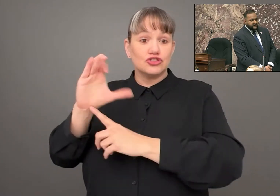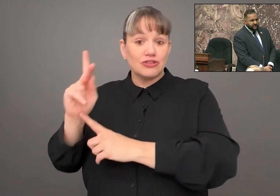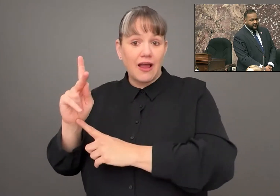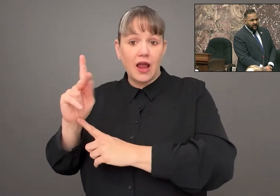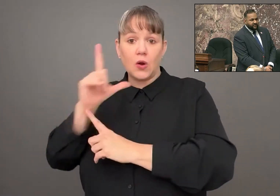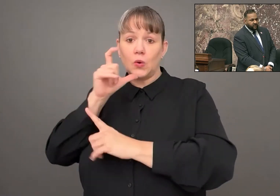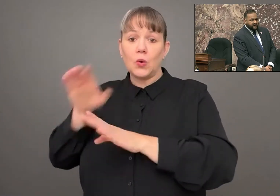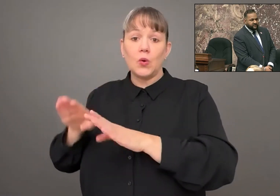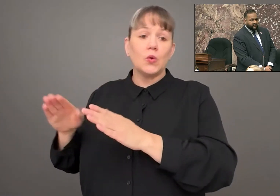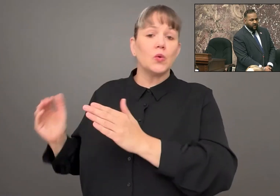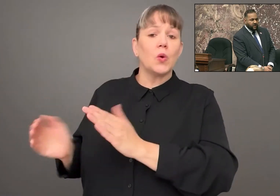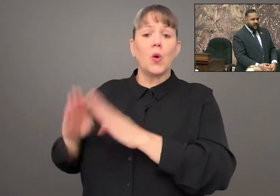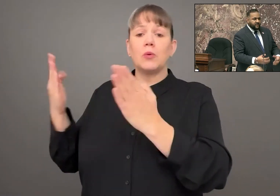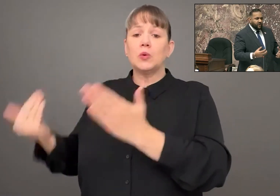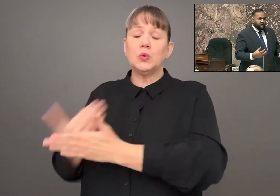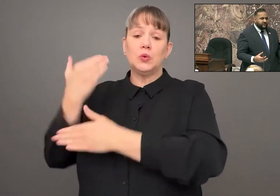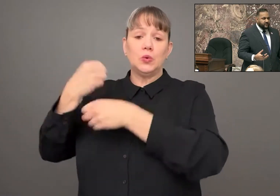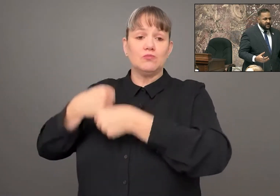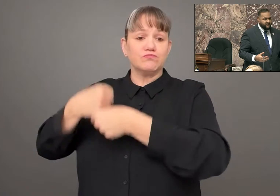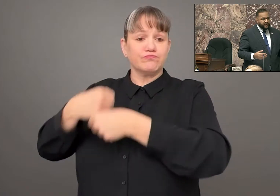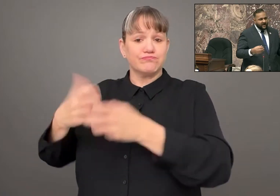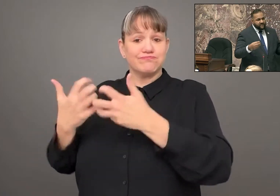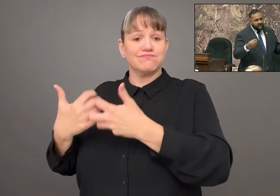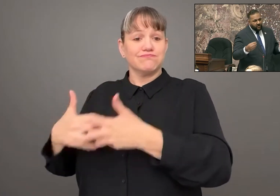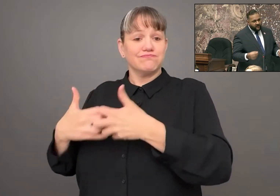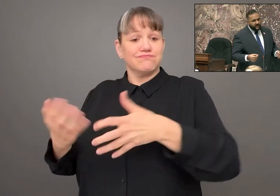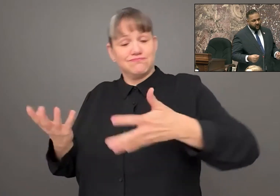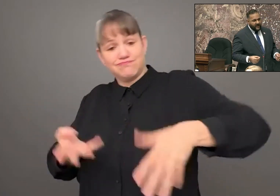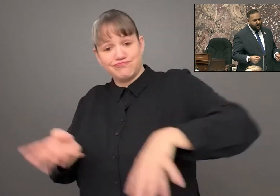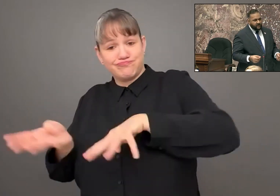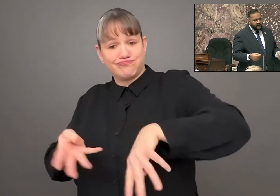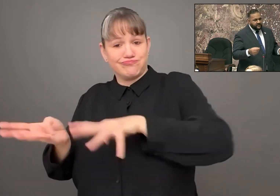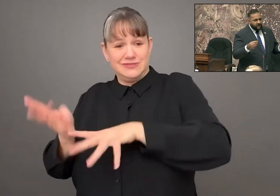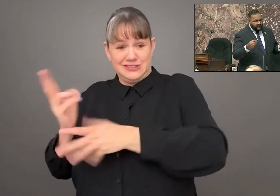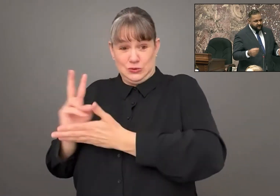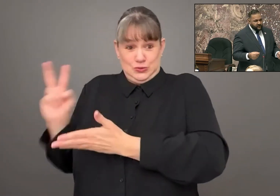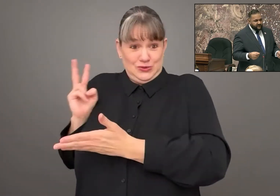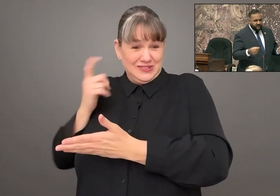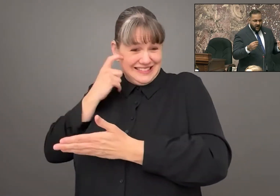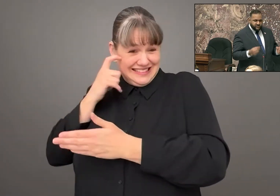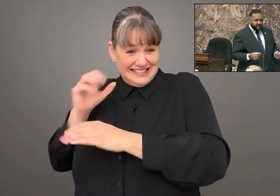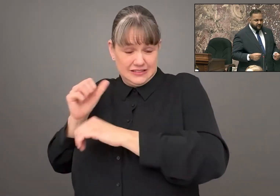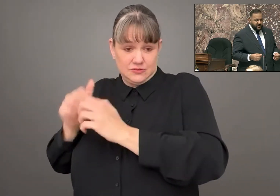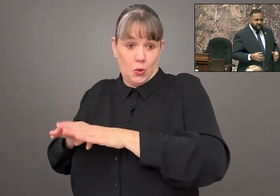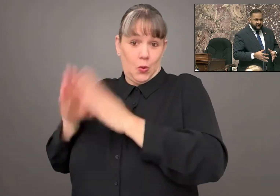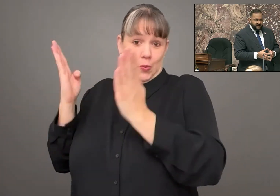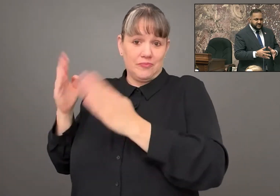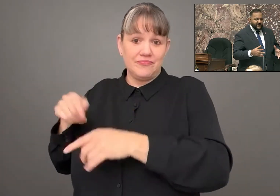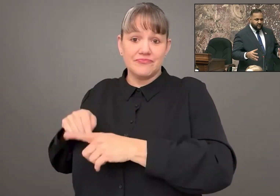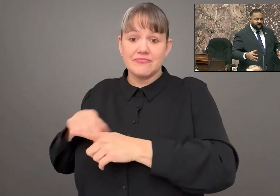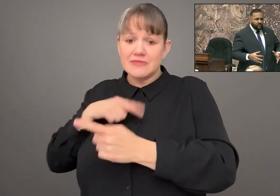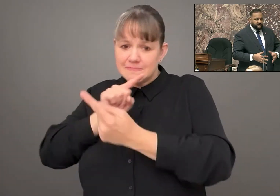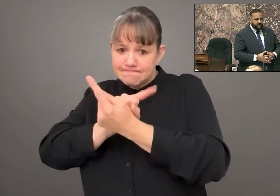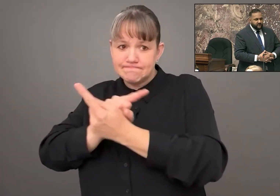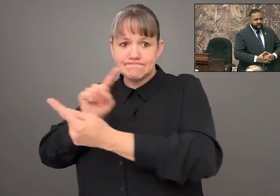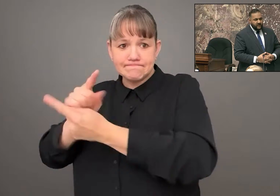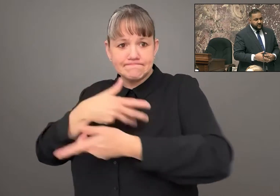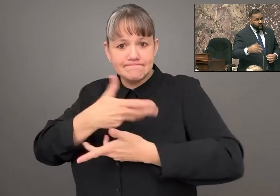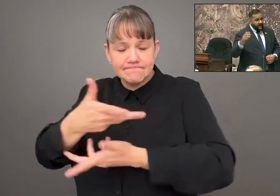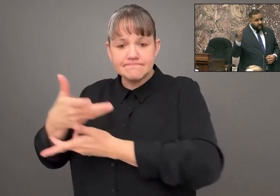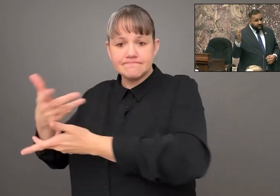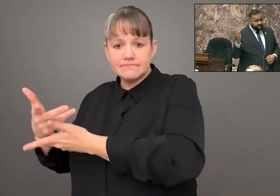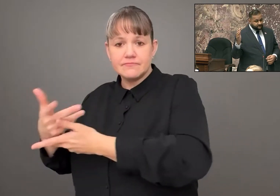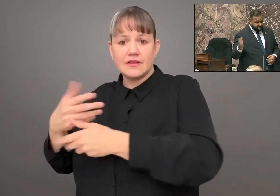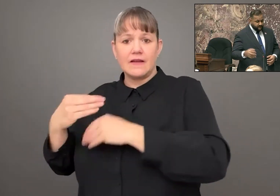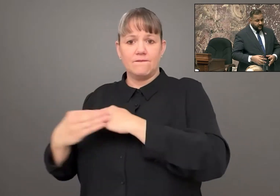facility just a couple of weeks ago. Those are the people that I've met on the ground that are influencing not just me, but the entire Forest Service.